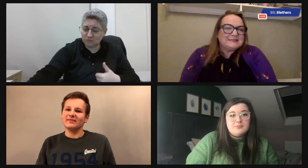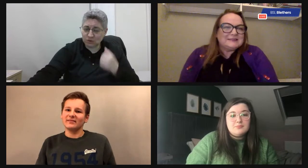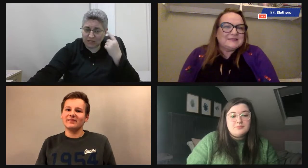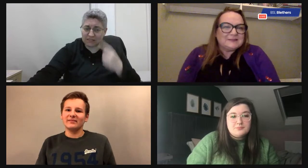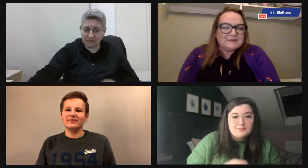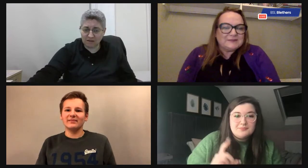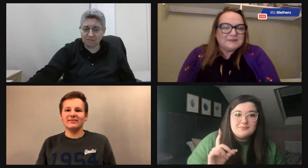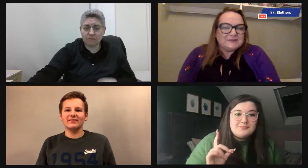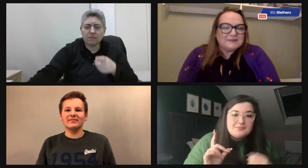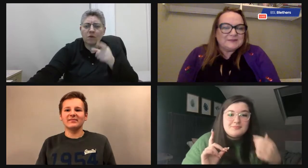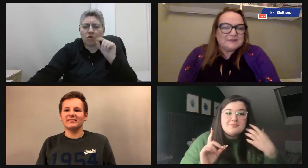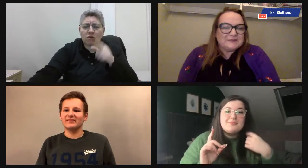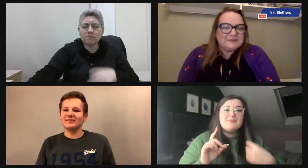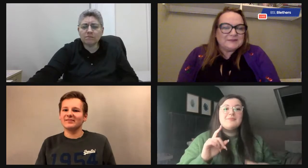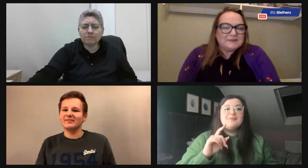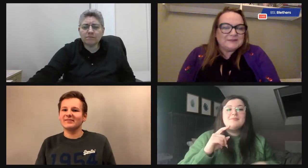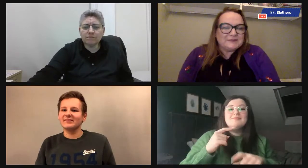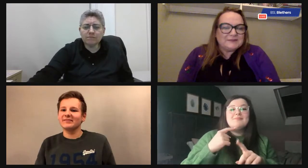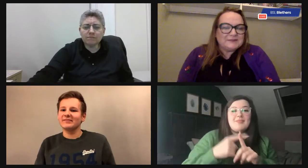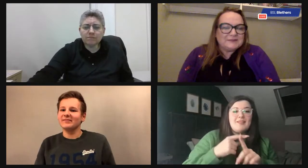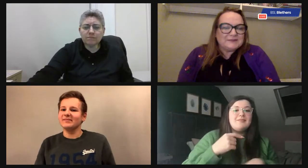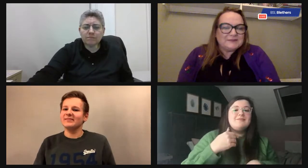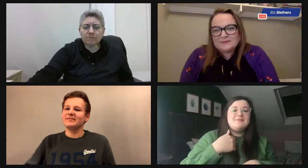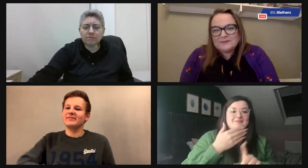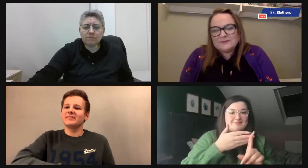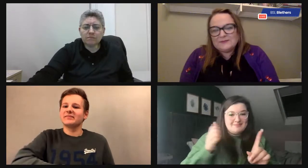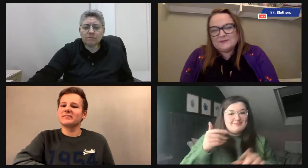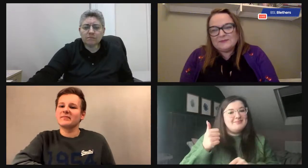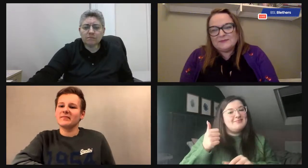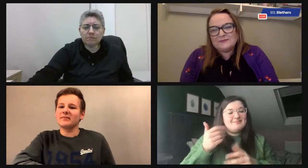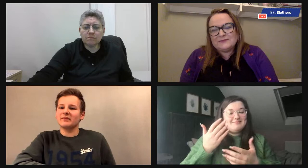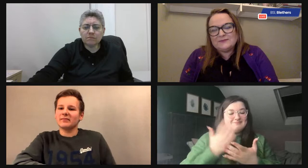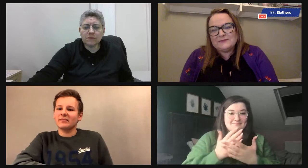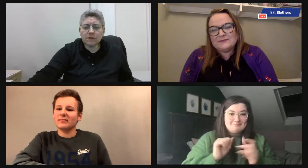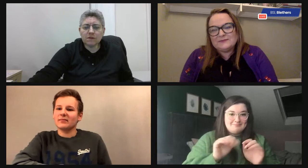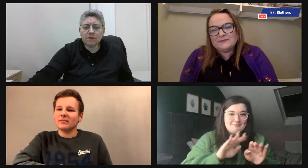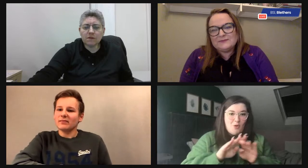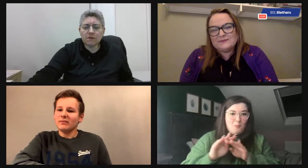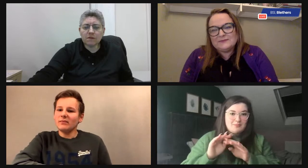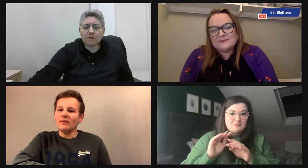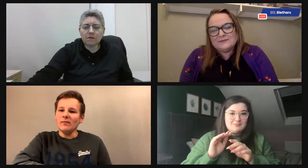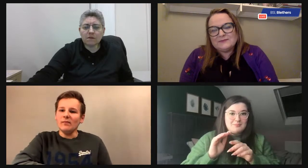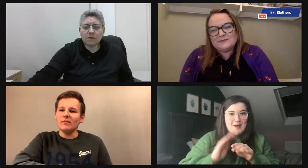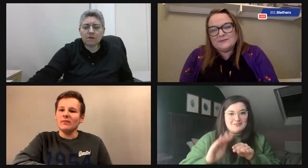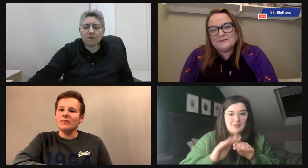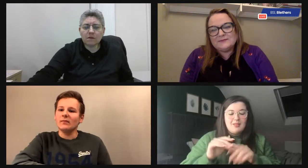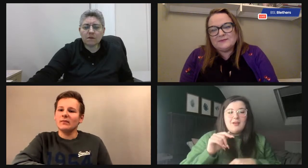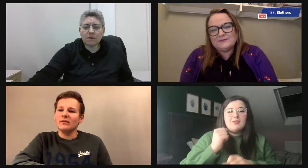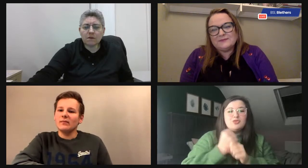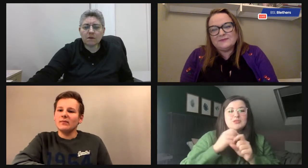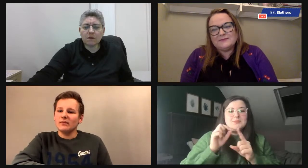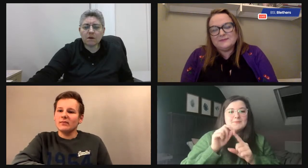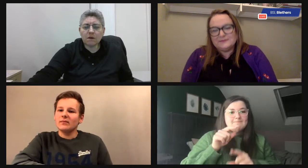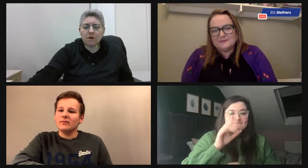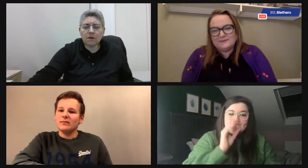young think yes, people I think, like that, yeah. and we could actually demonstrate what it's good practice and how to work with an interpreter. Erin?